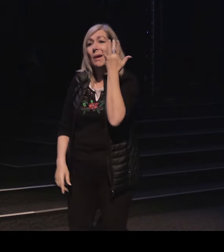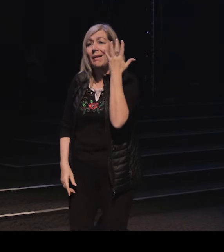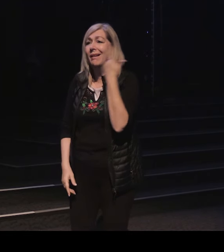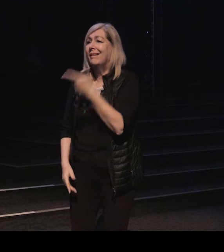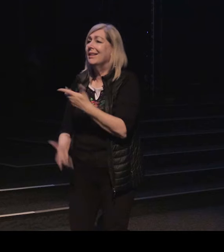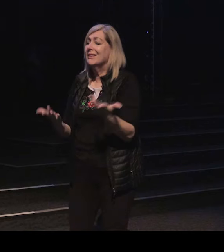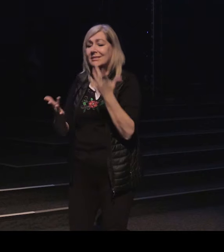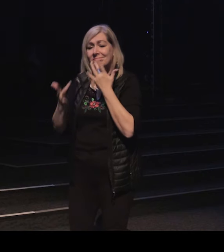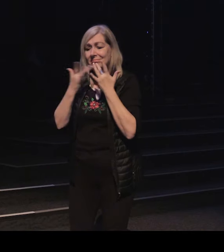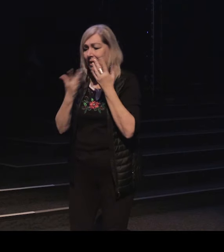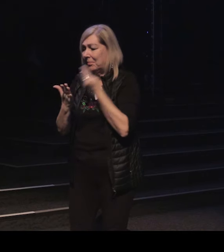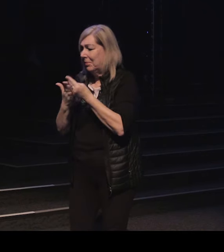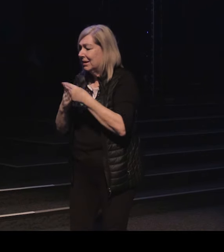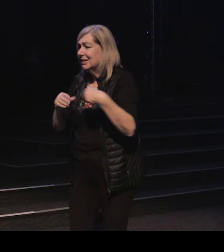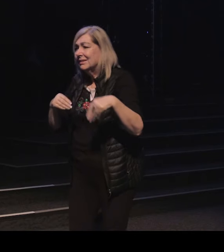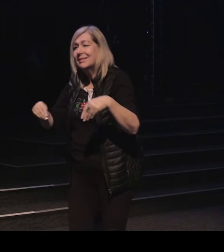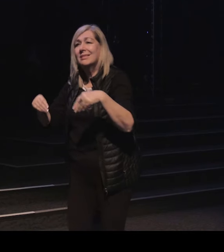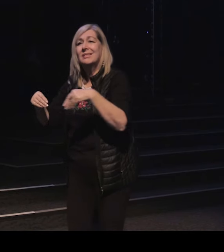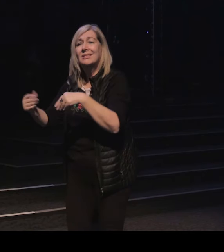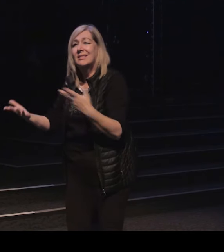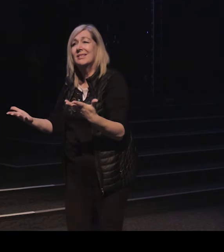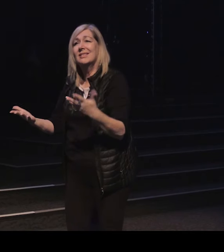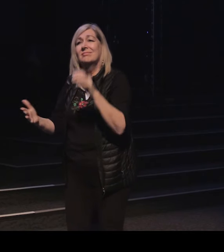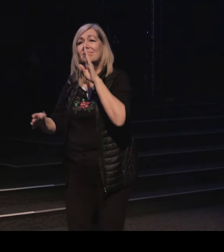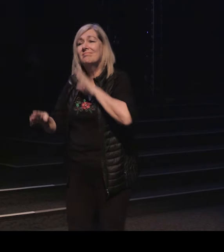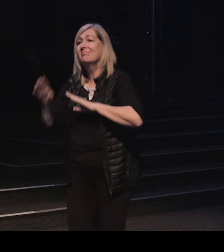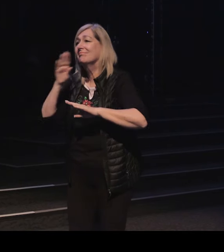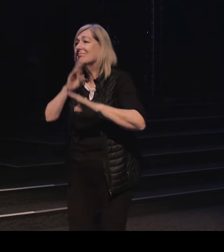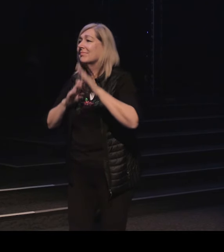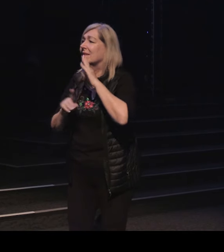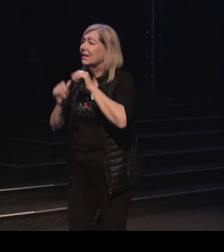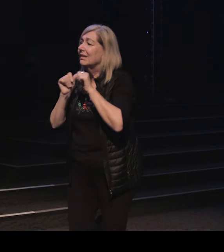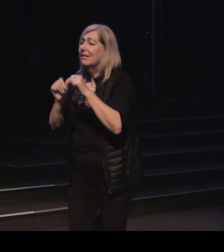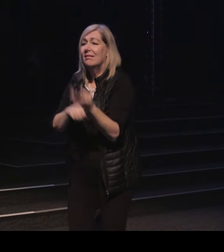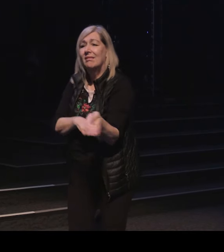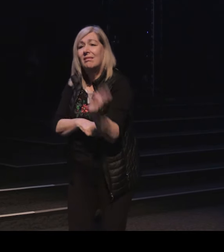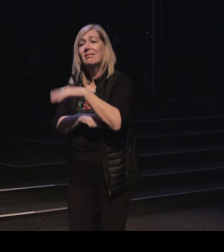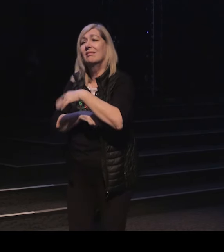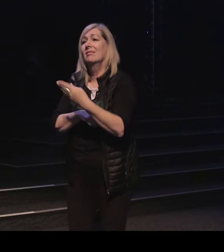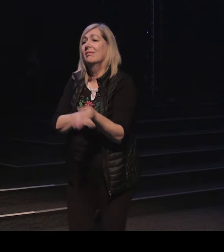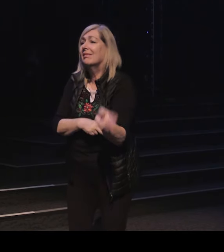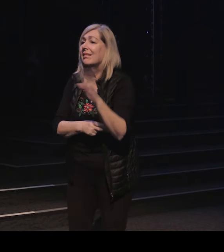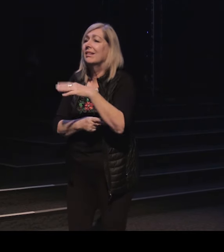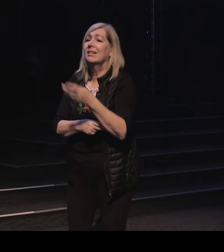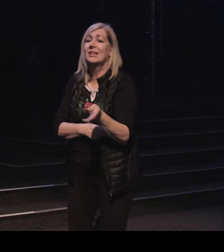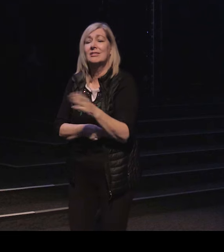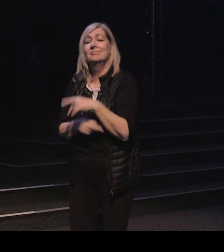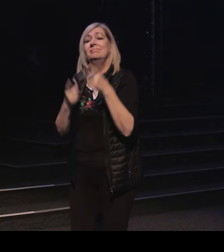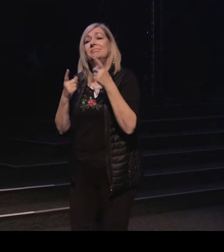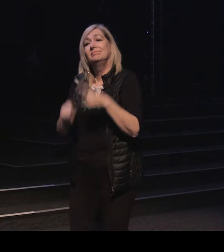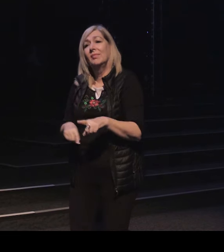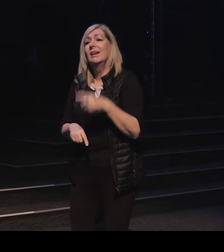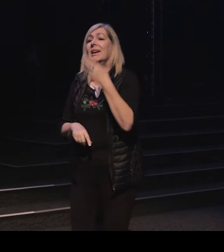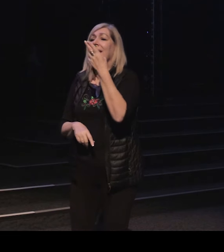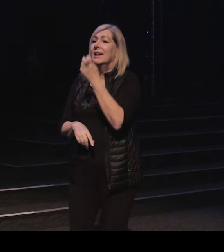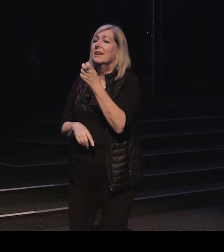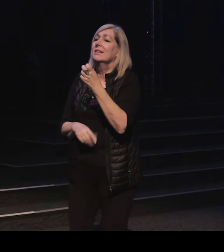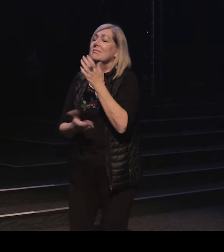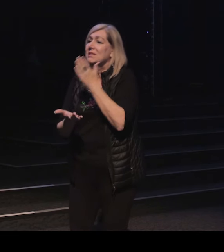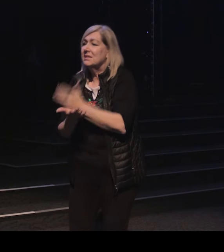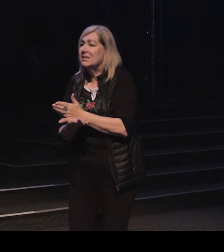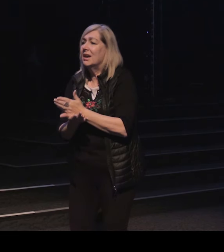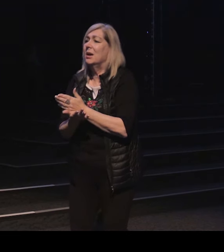in spite of his long hours and hard work. So one day he pulled his pony to a stop and he began to talk